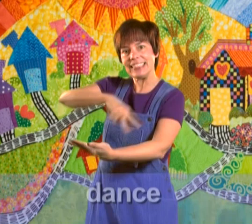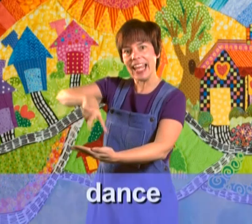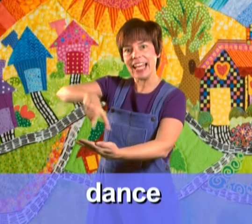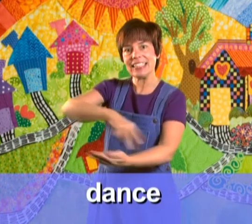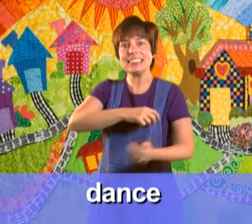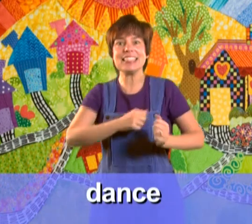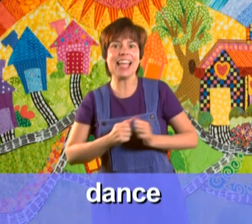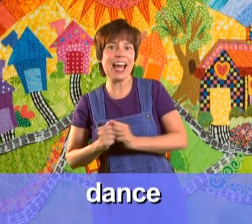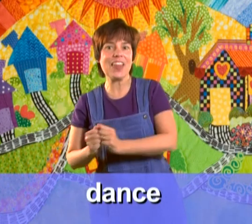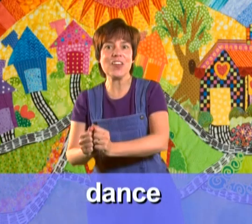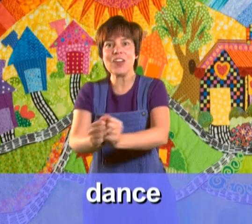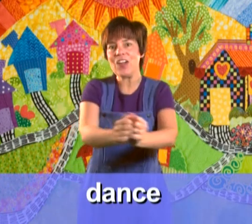Let's dance together.